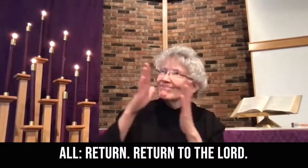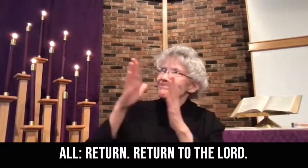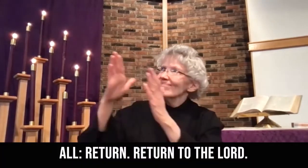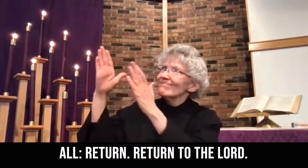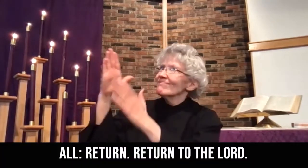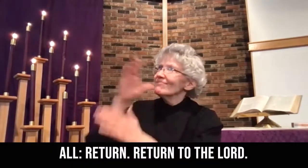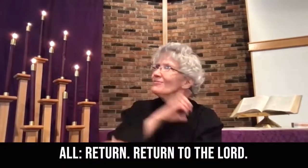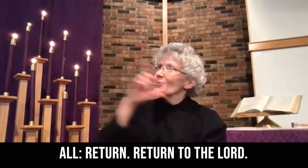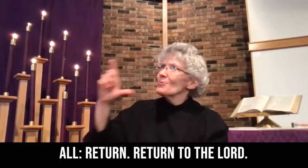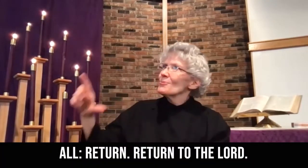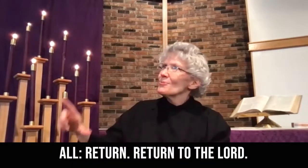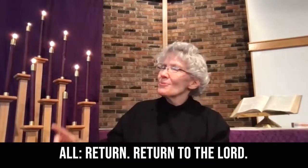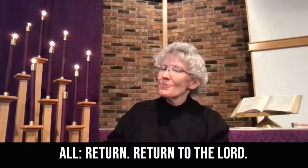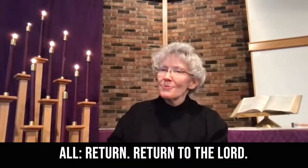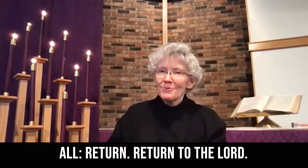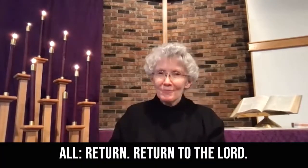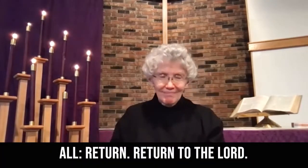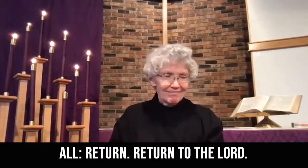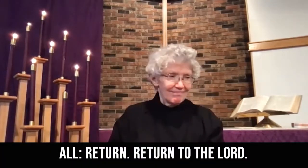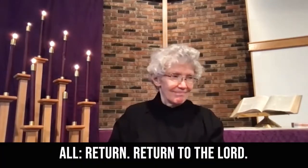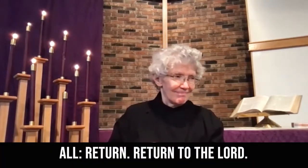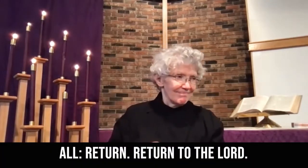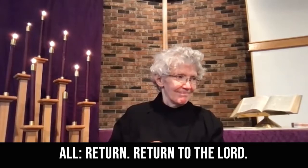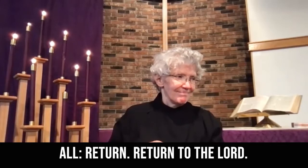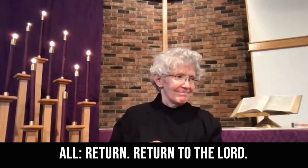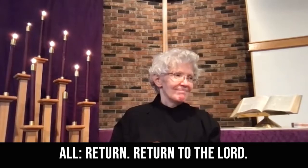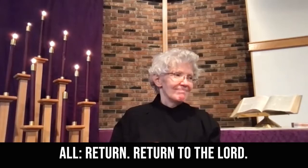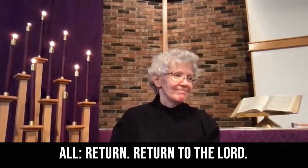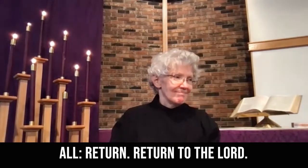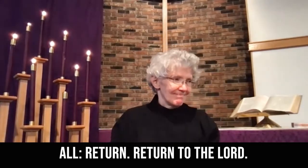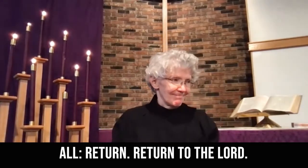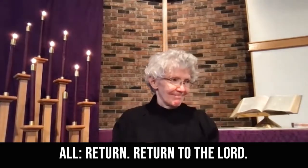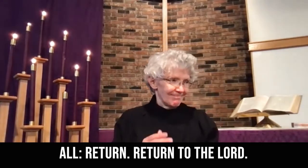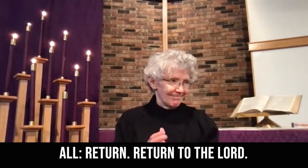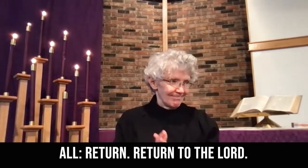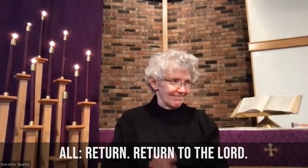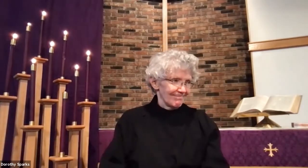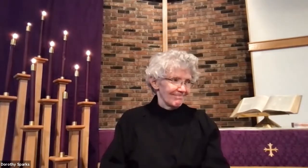And please follow along. Return, return to the Lord.